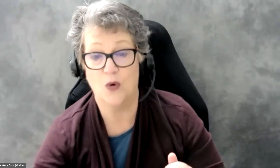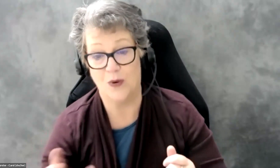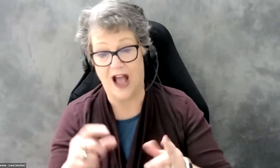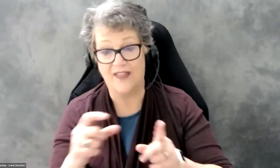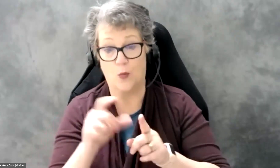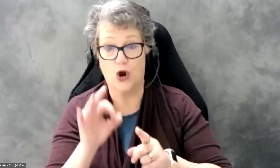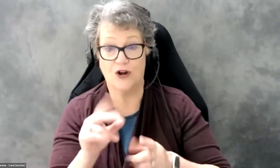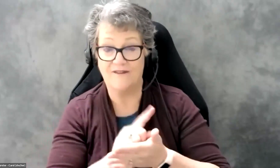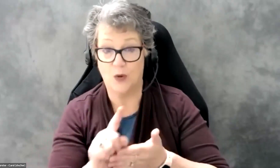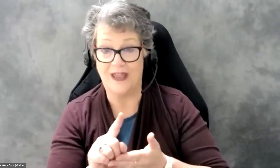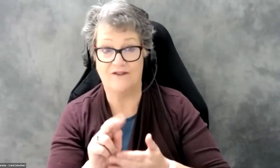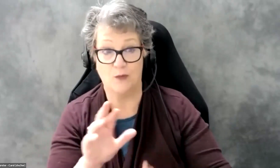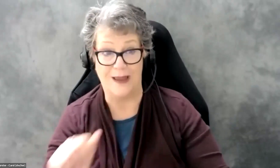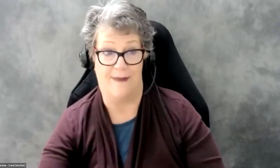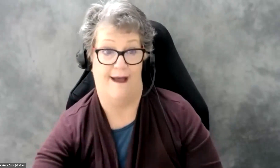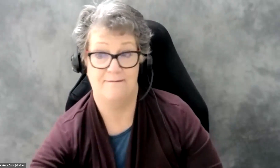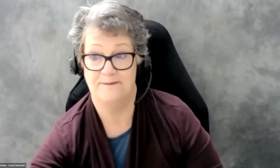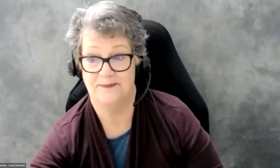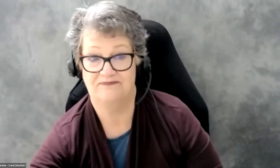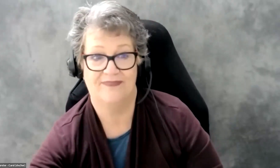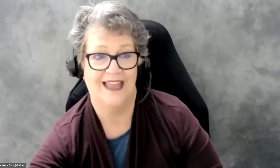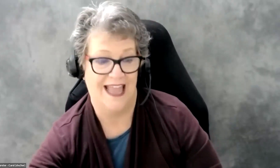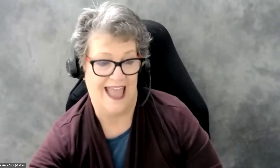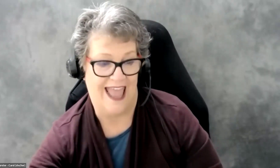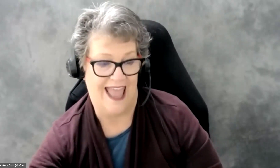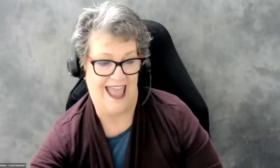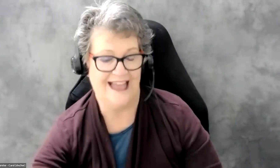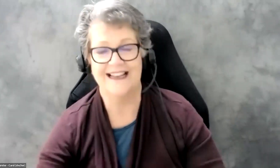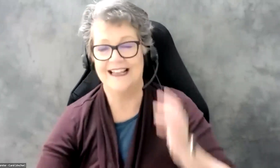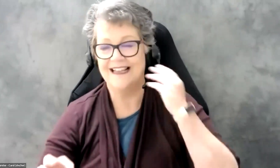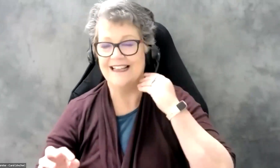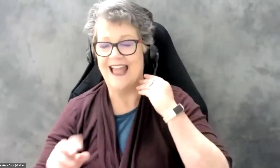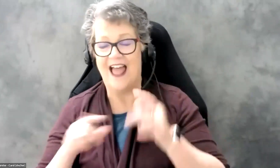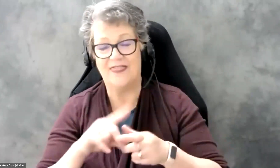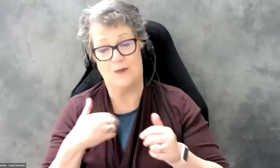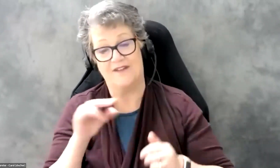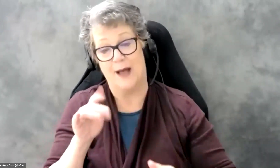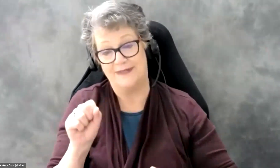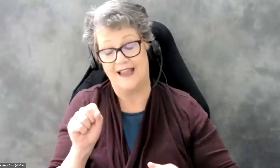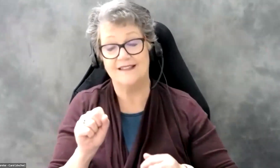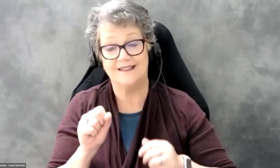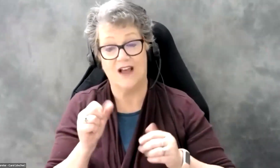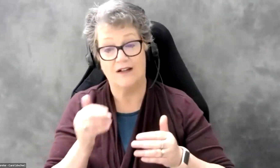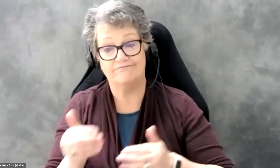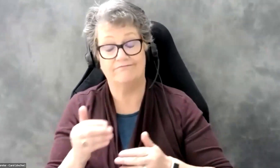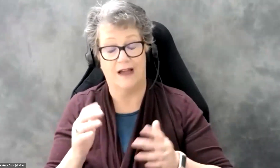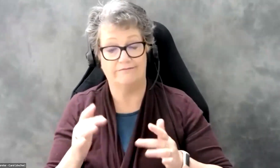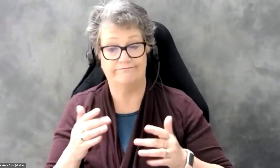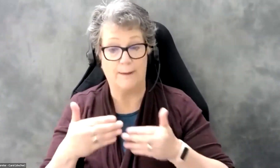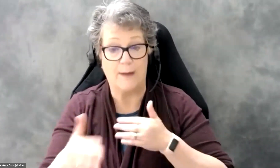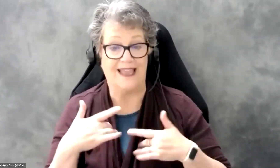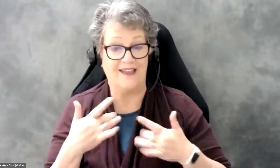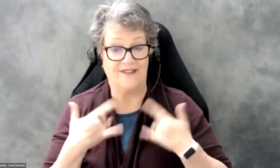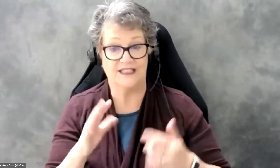if she would be willing to do that today. And then we have updates on upcoming events. We have upcoming